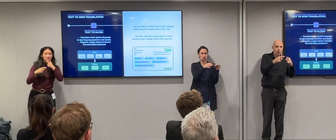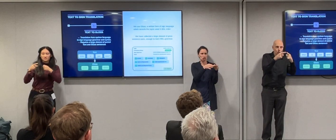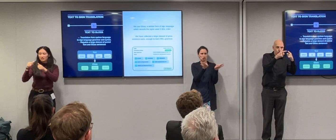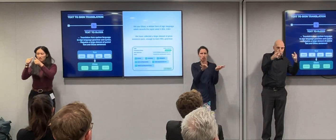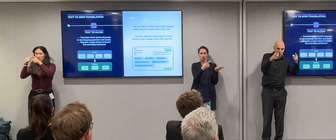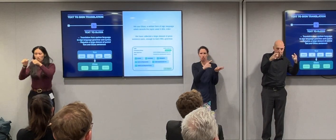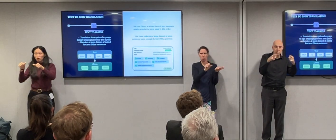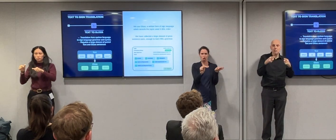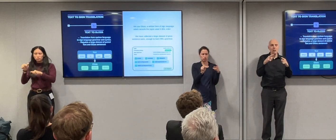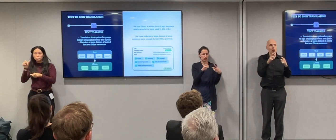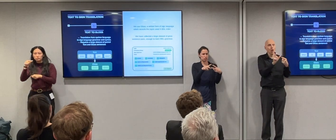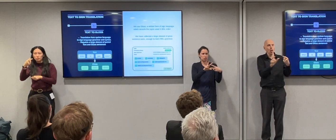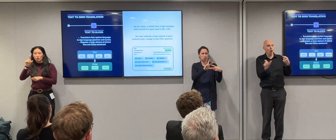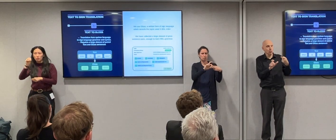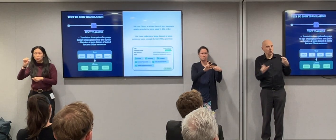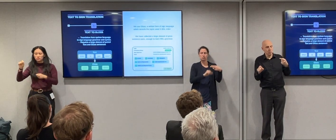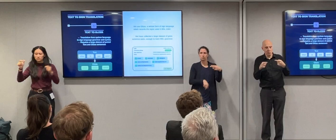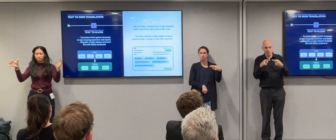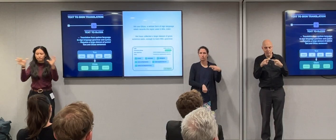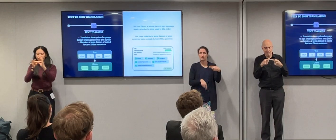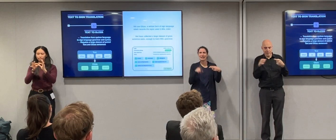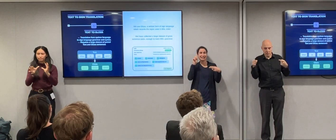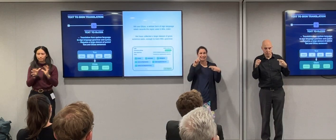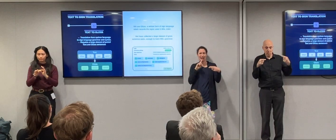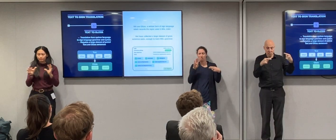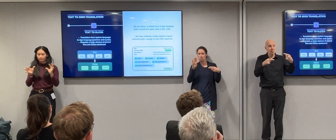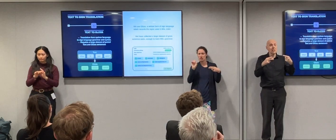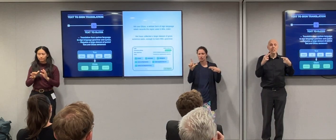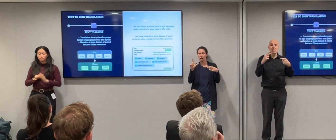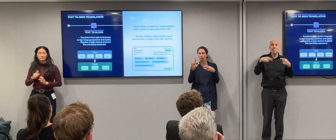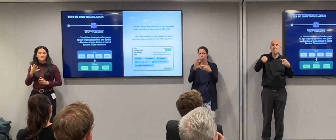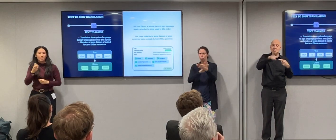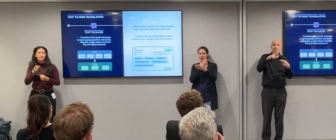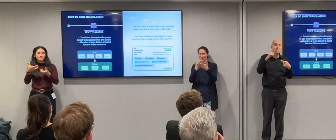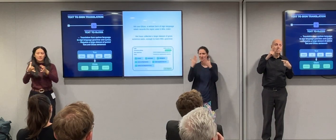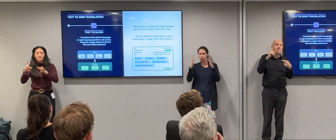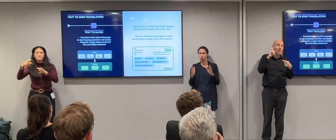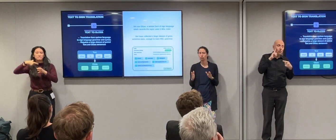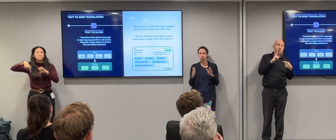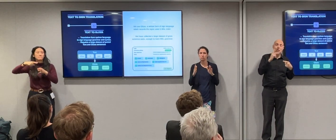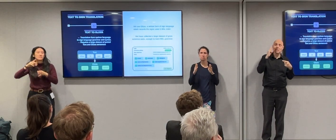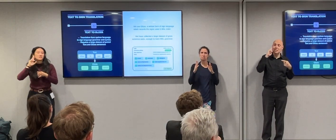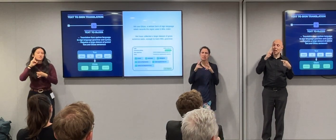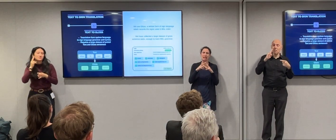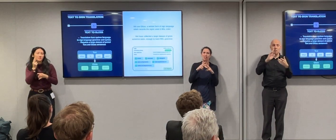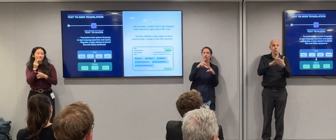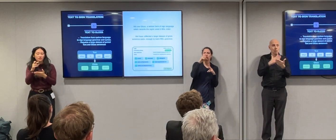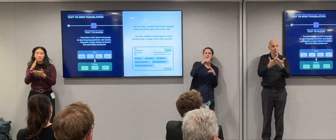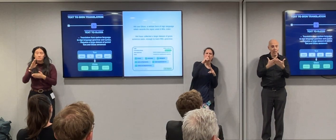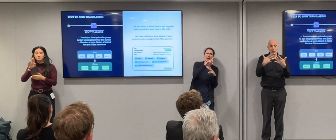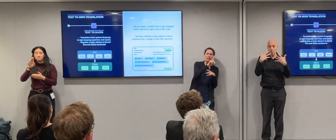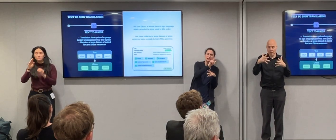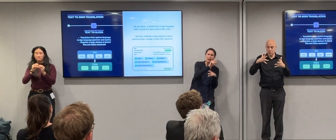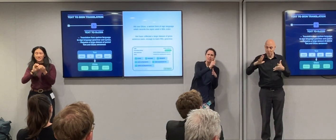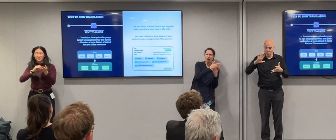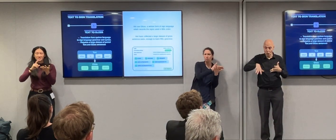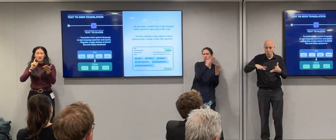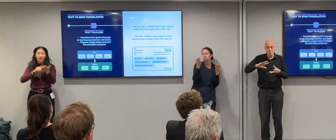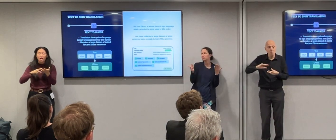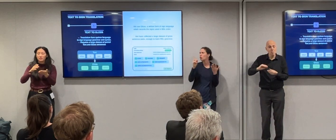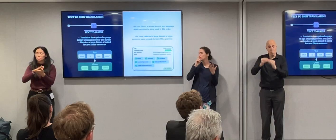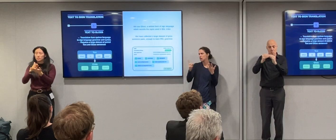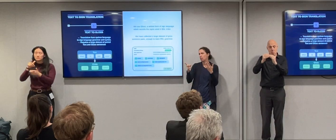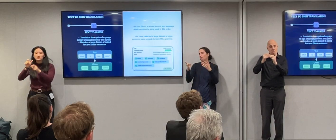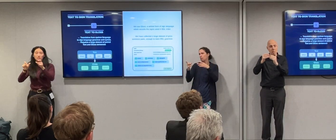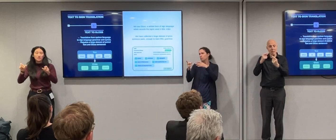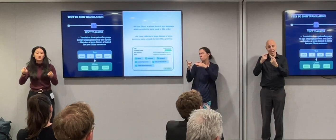been created by our team of deaf BSL translators, either from kind of synthetic data or real